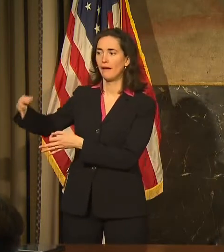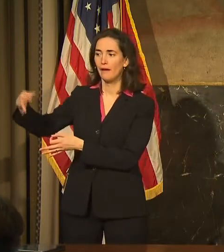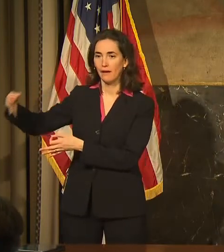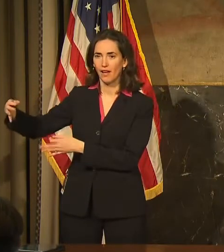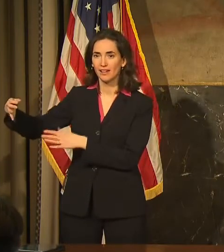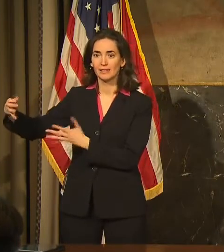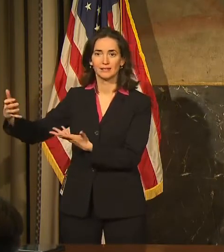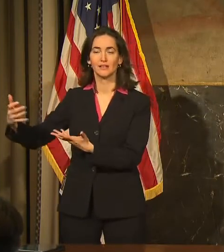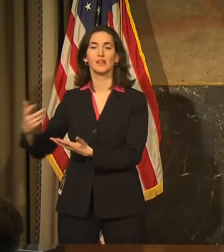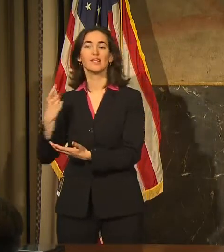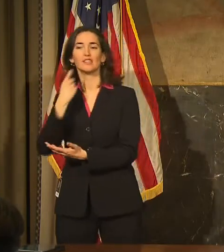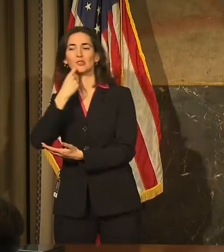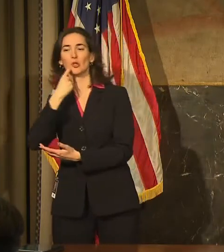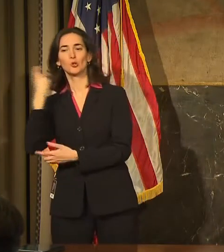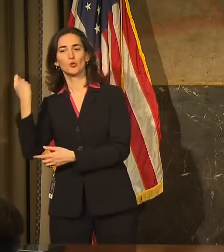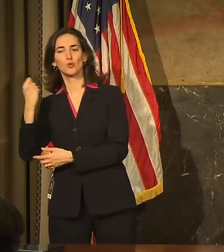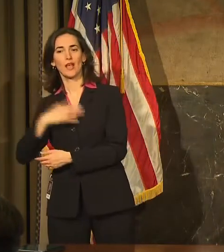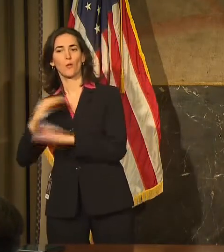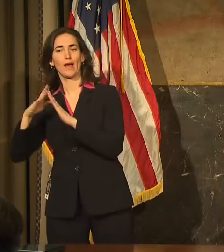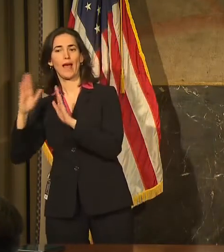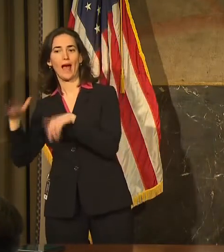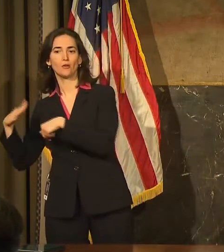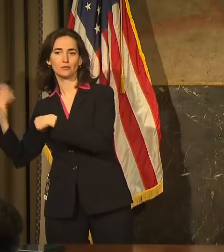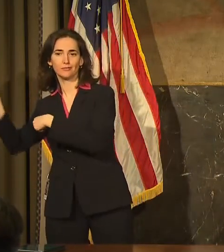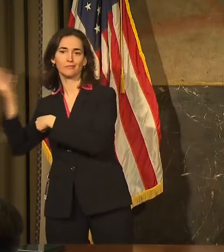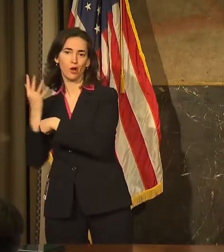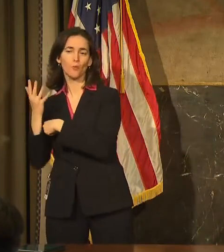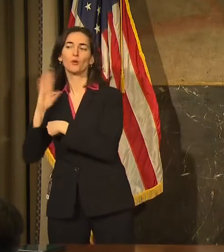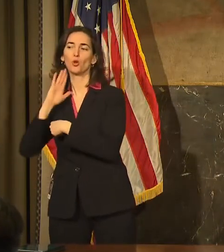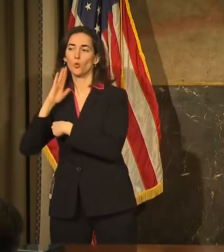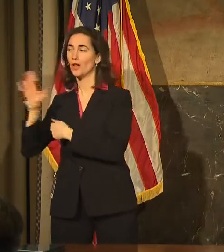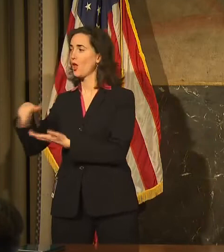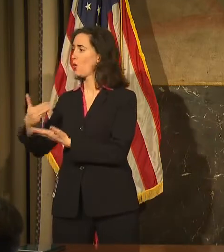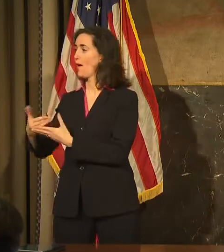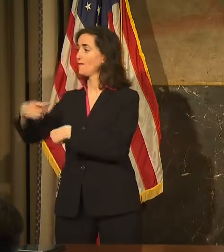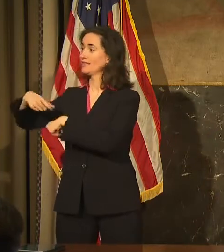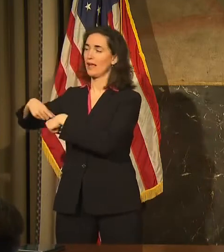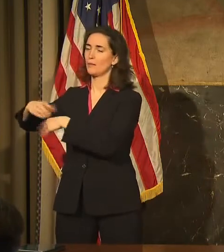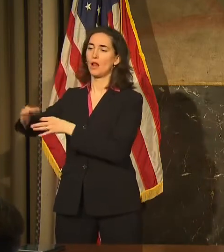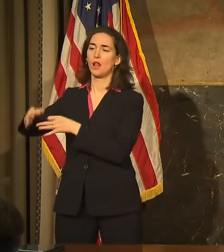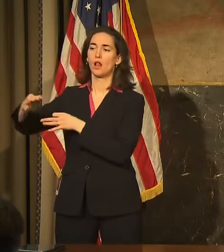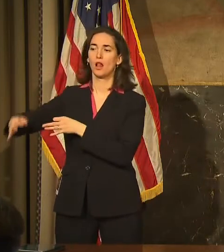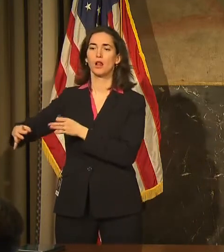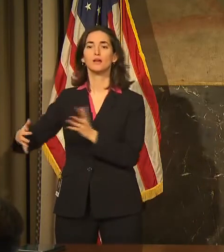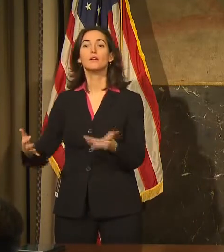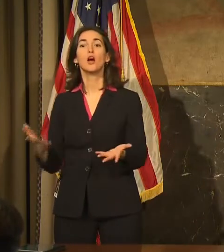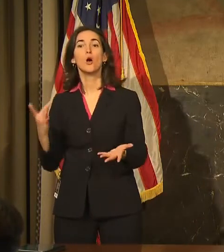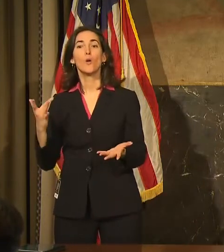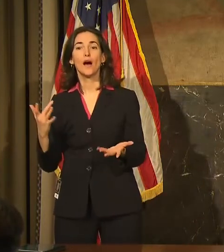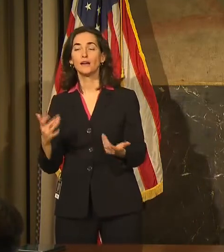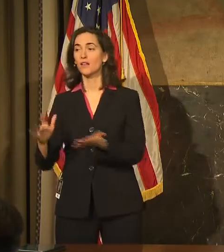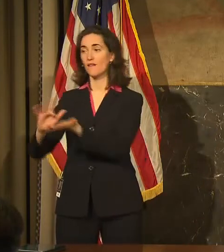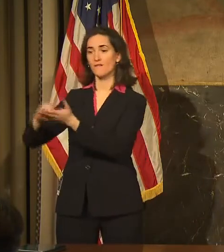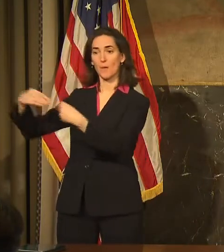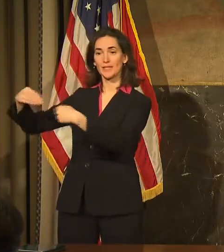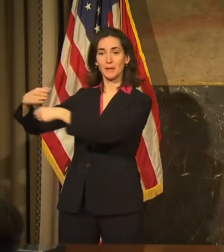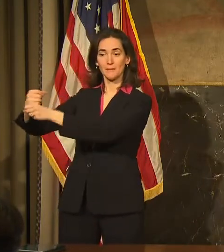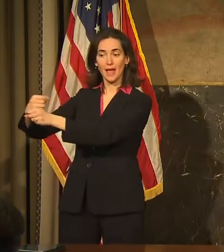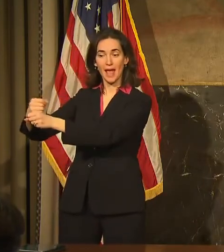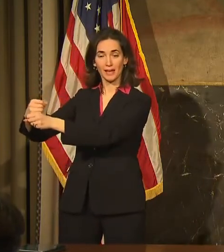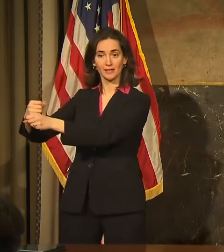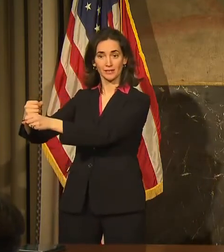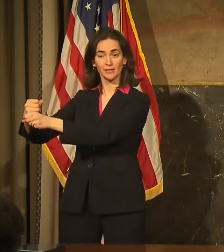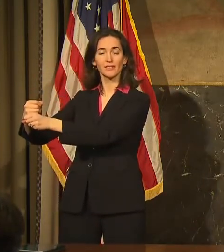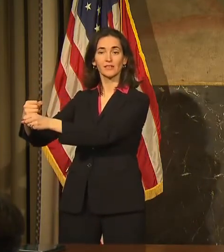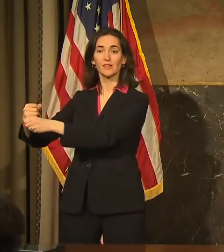on Tuesday. And that's for a variety of factors. Employees were having a hard time getting to the pharmaceutical manufacturing